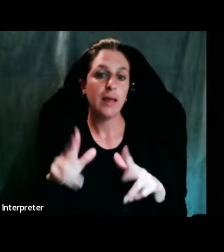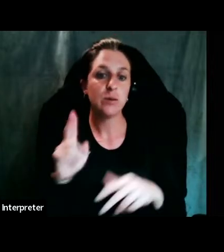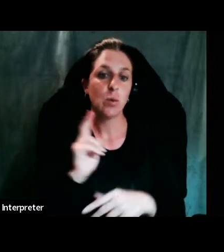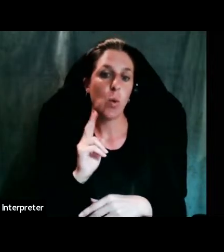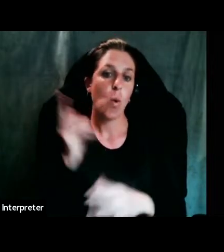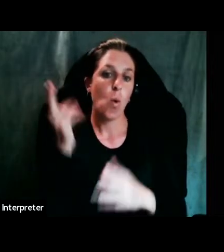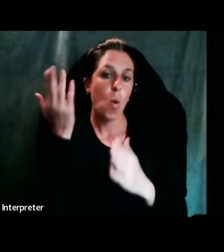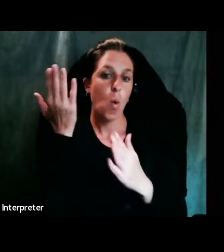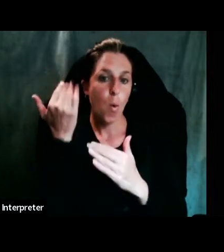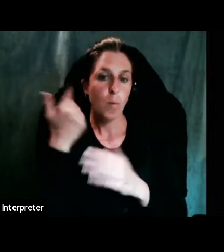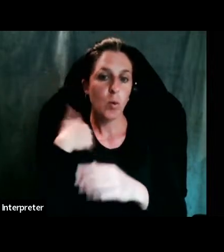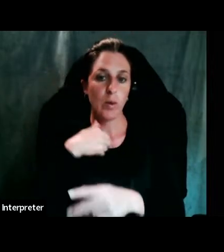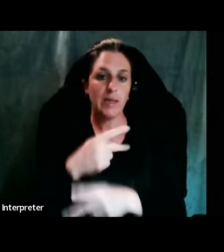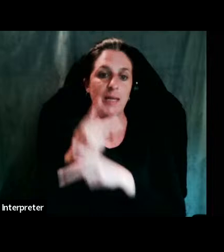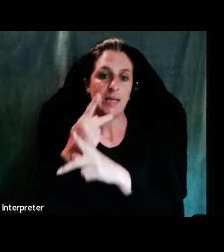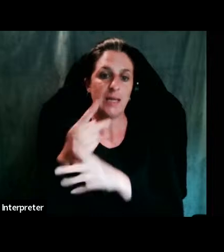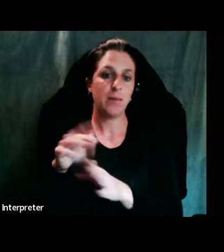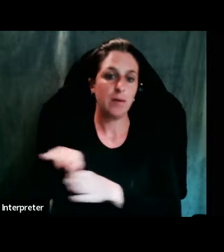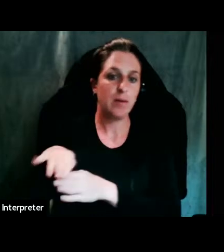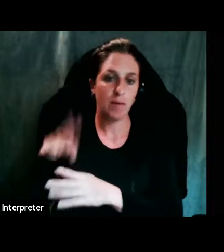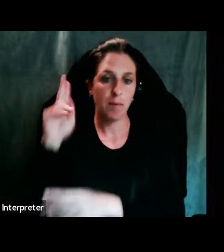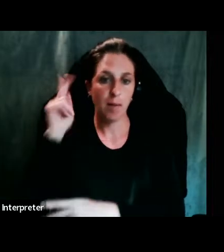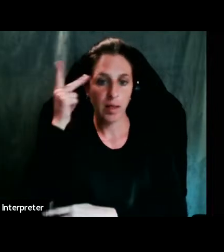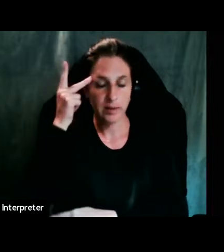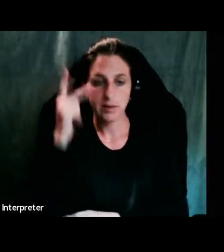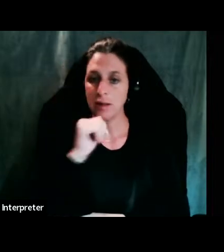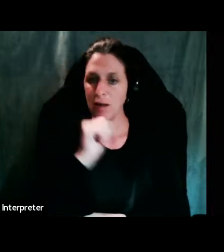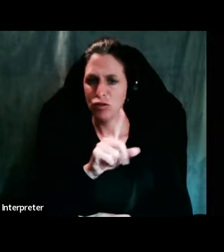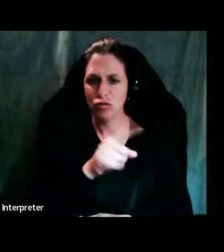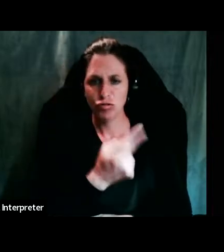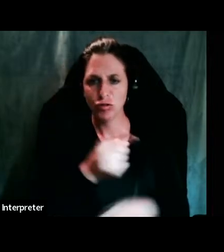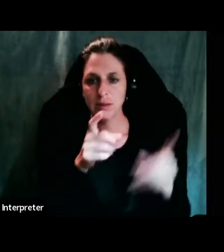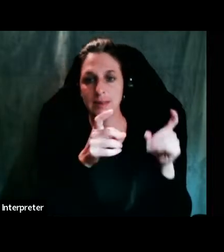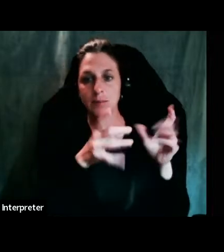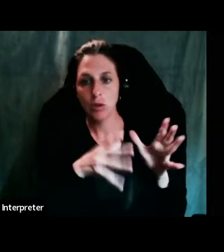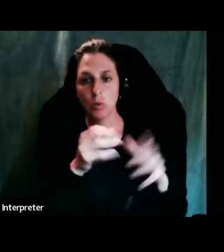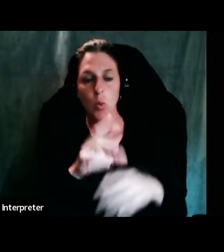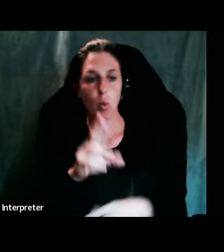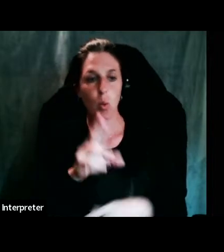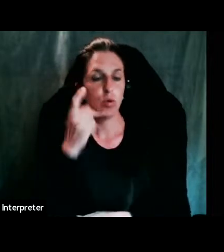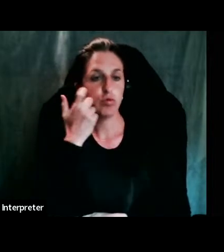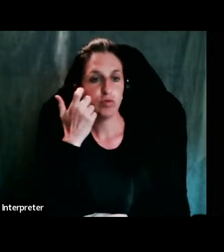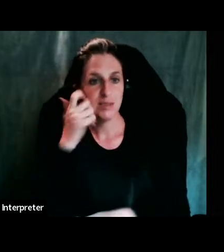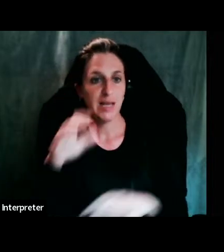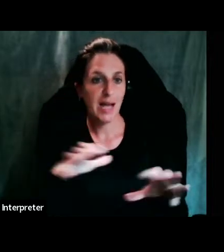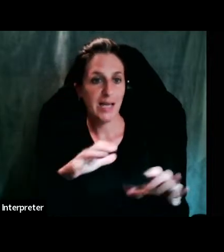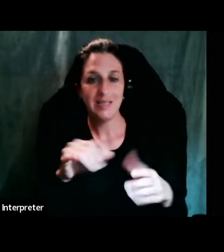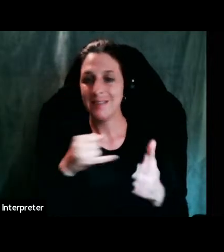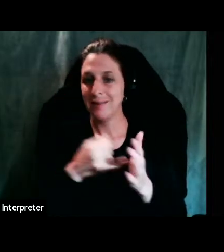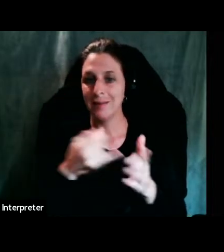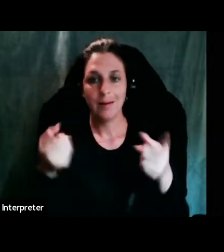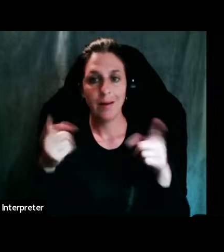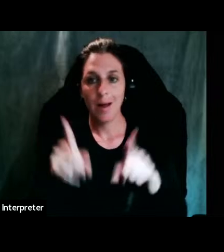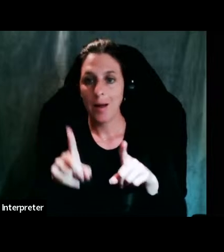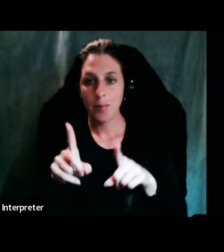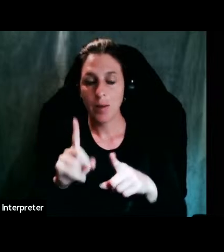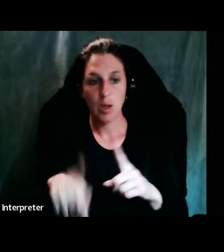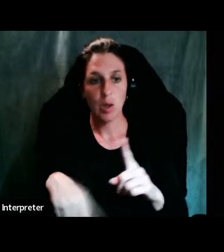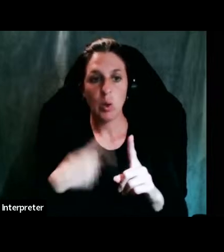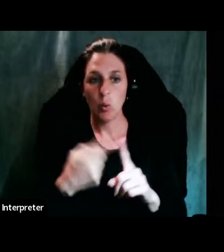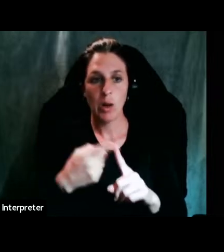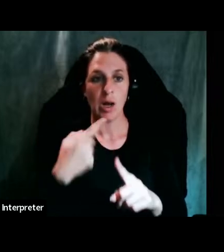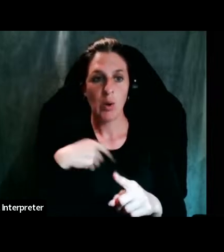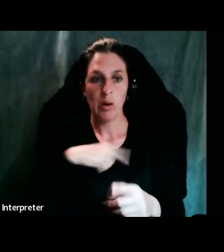politics. It was not just an administration or a recent action. Yeah. It happened when we hit the